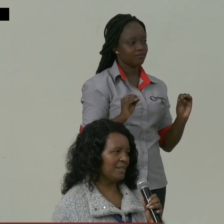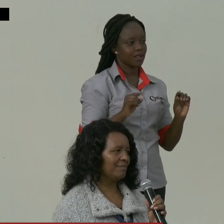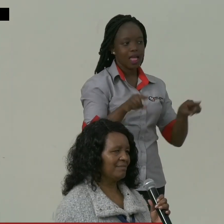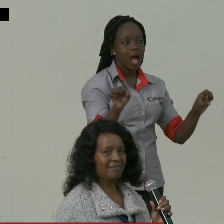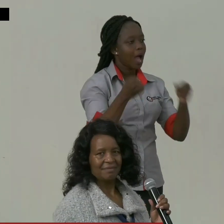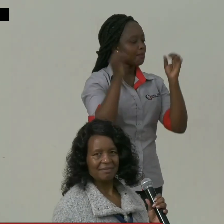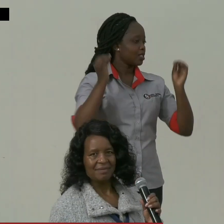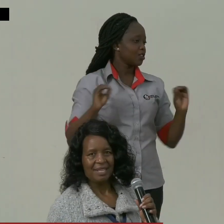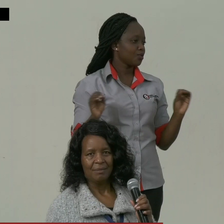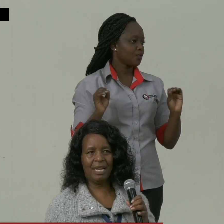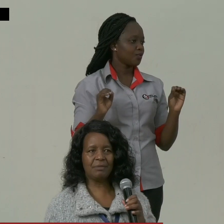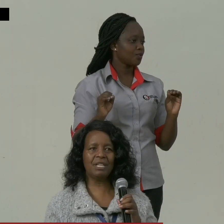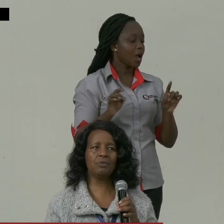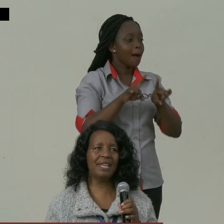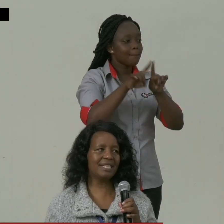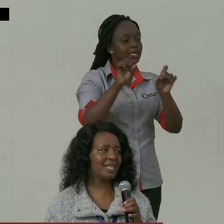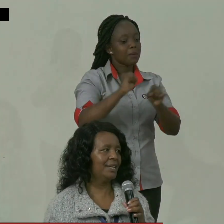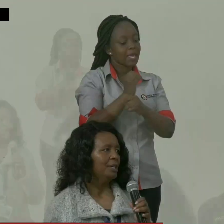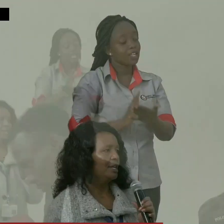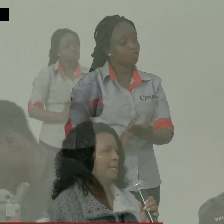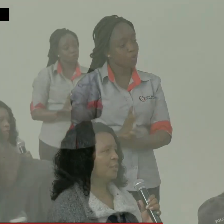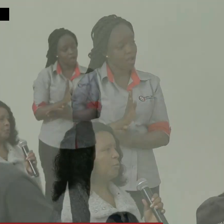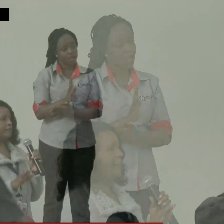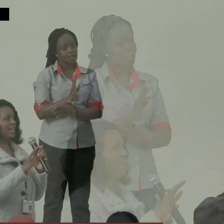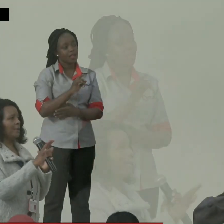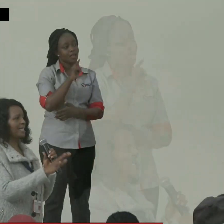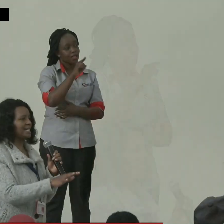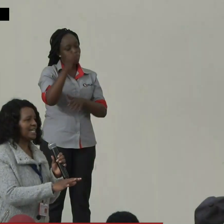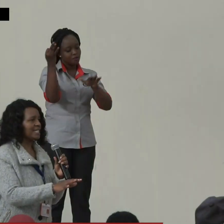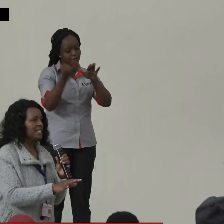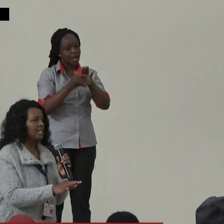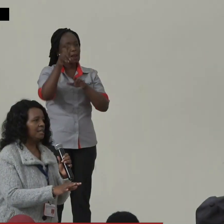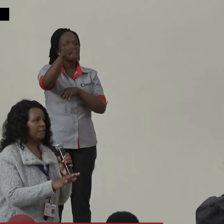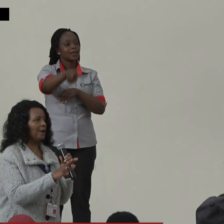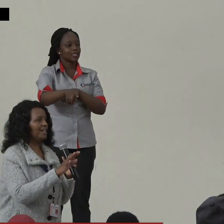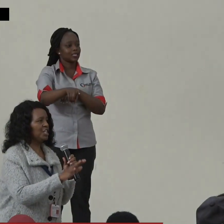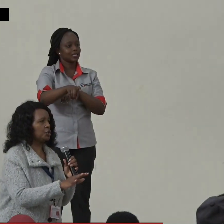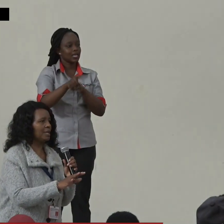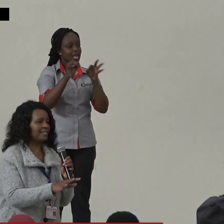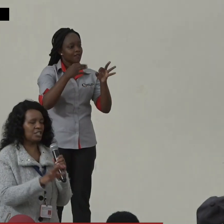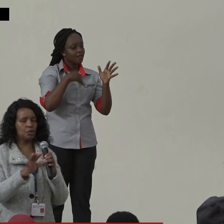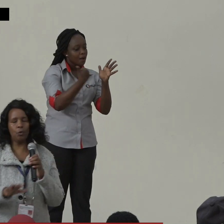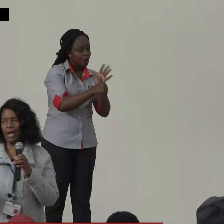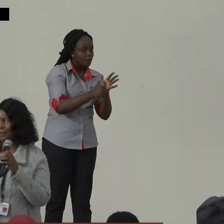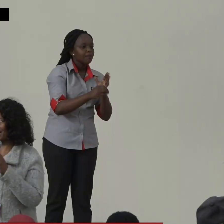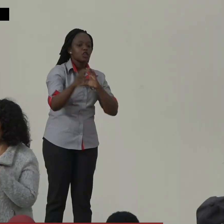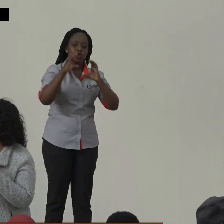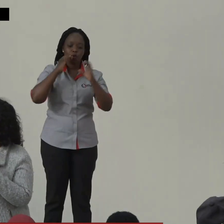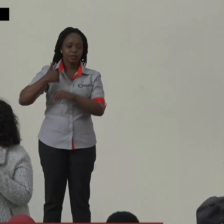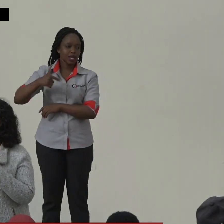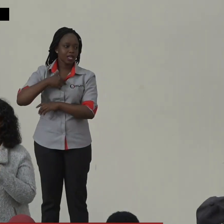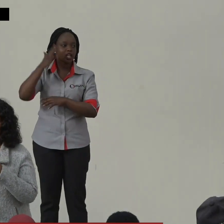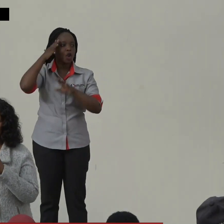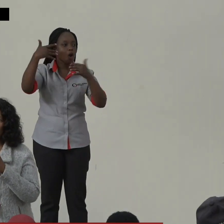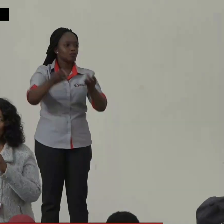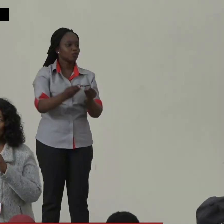happen. But make sure that you file your returns. If you have an issue, let us know where we can assist you